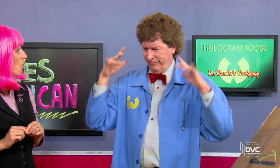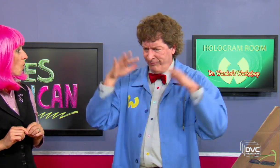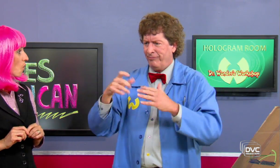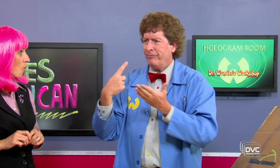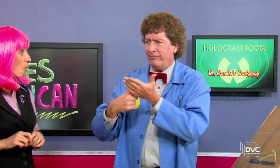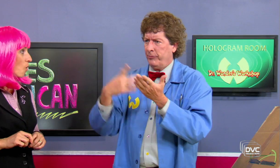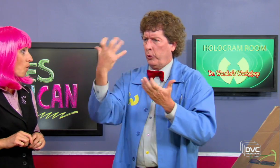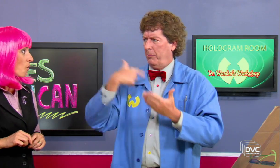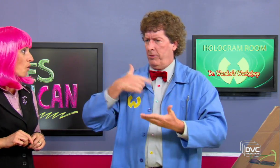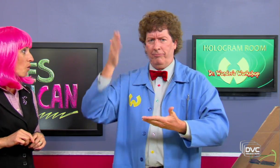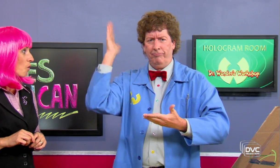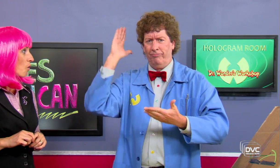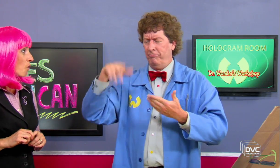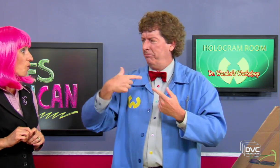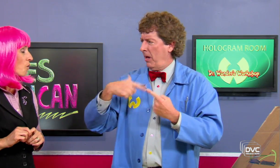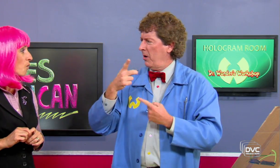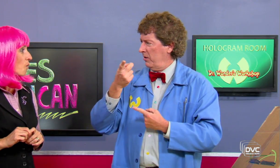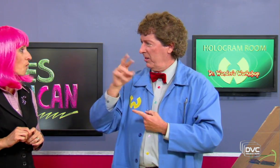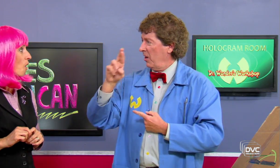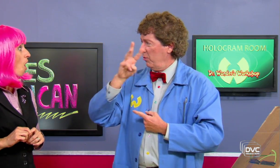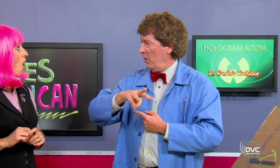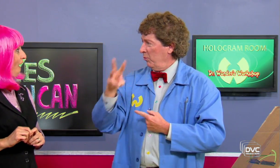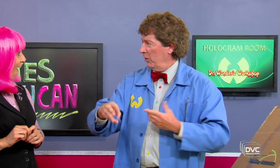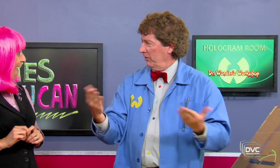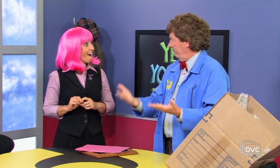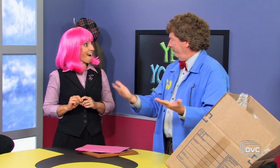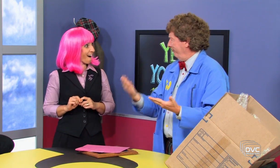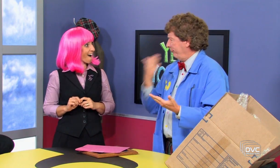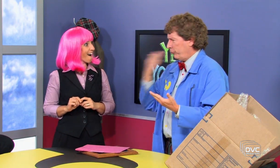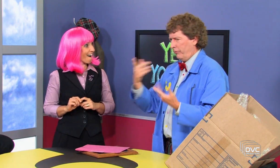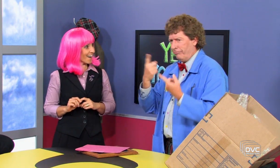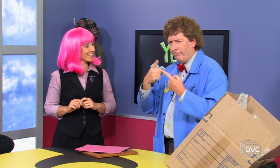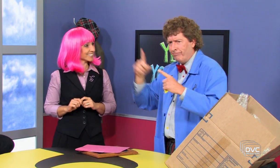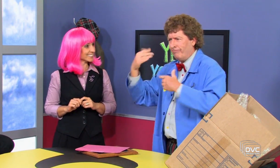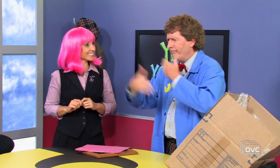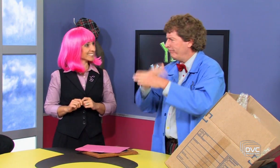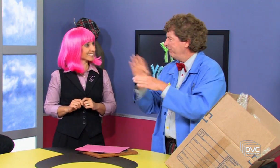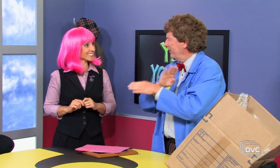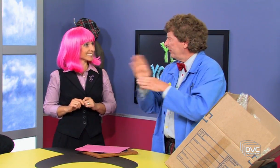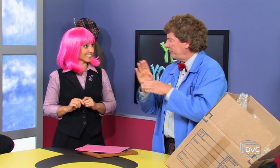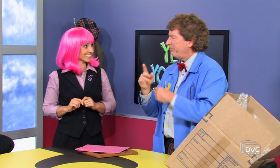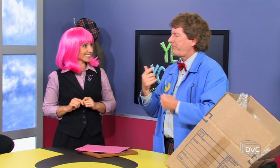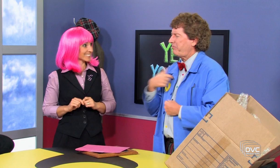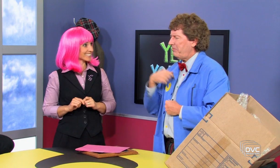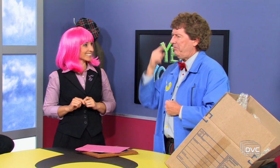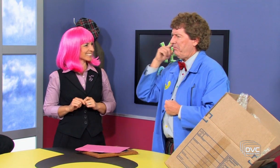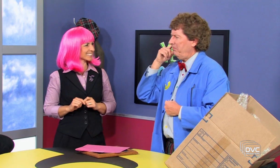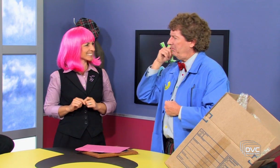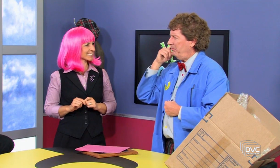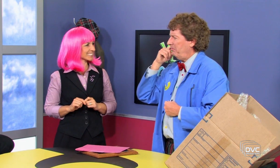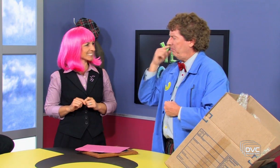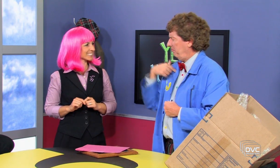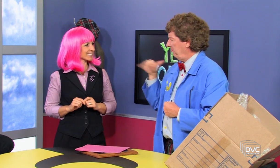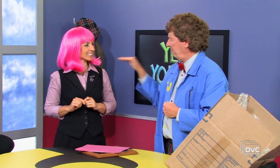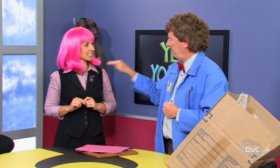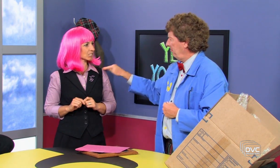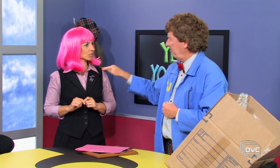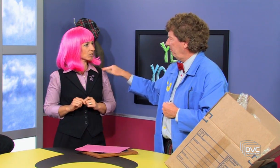make a presentation on Dr. Wonder's workshop and how things are progressing since we set up the business. I was thinking that you